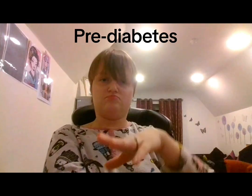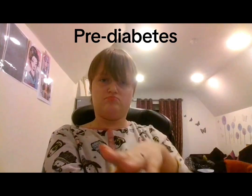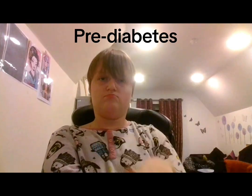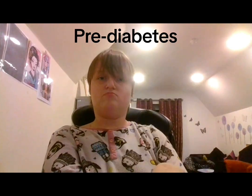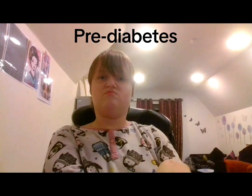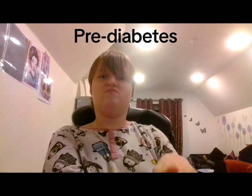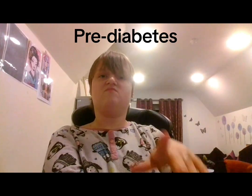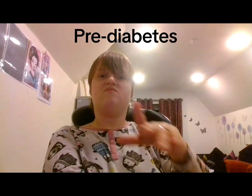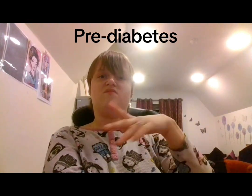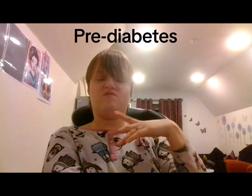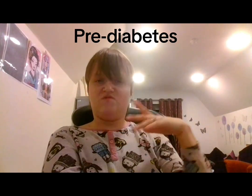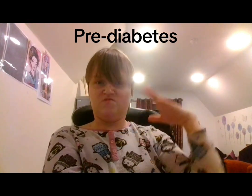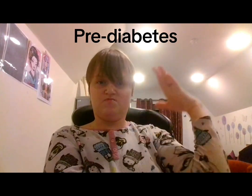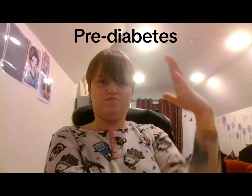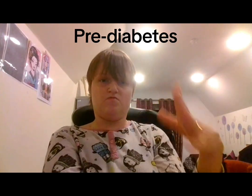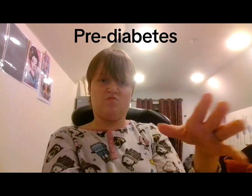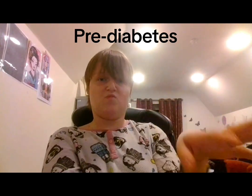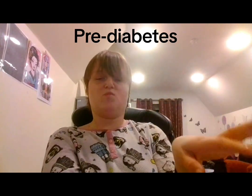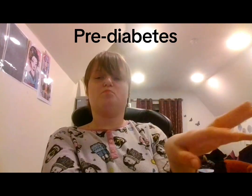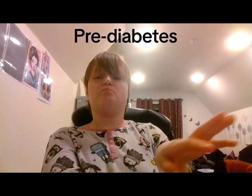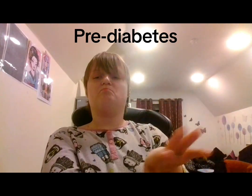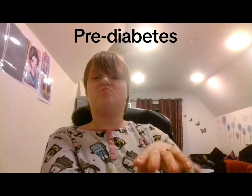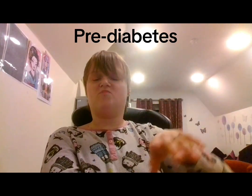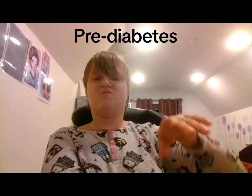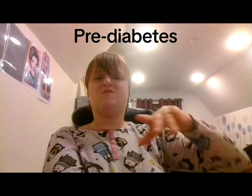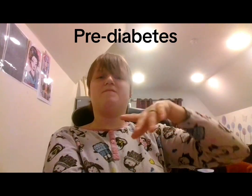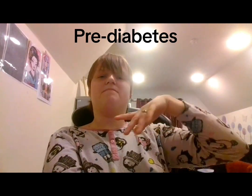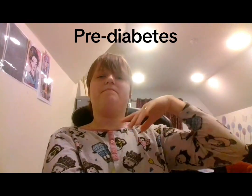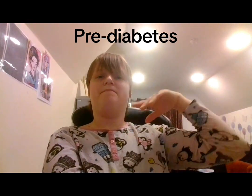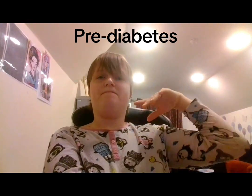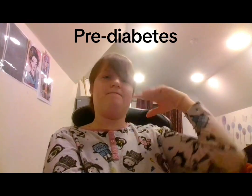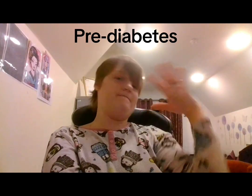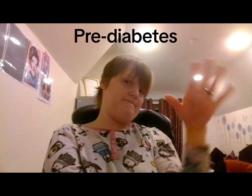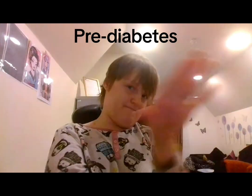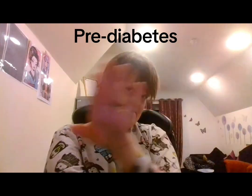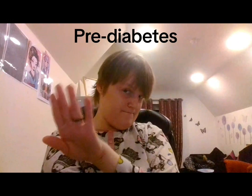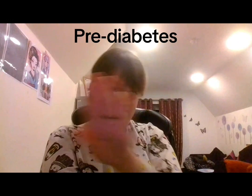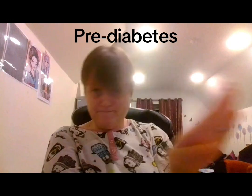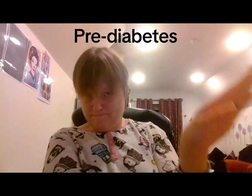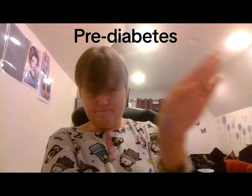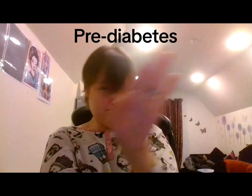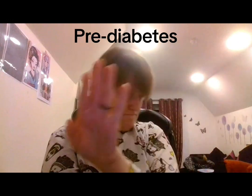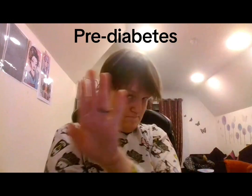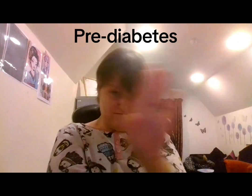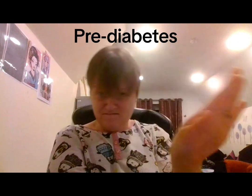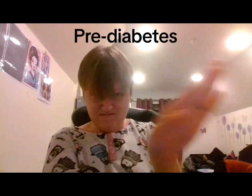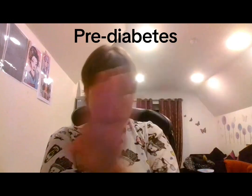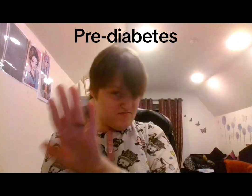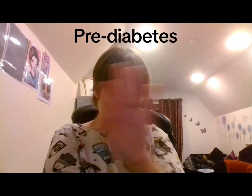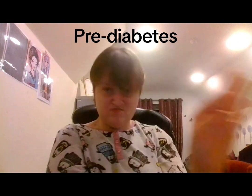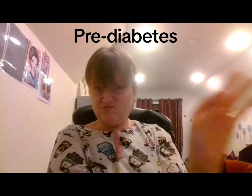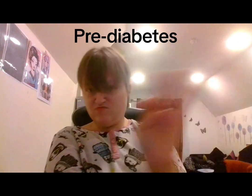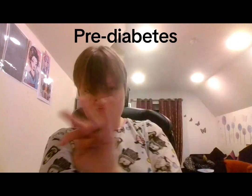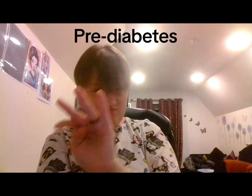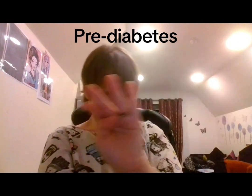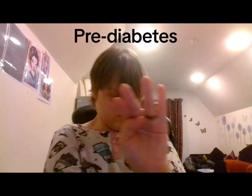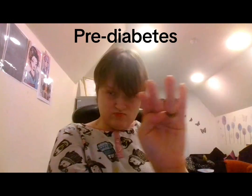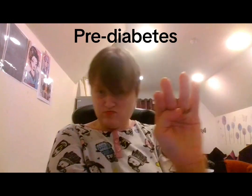healthy and balanced diet, there's no one special diet for all people at high risk of